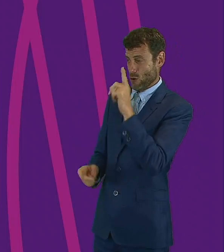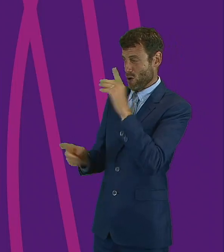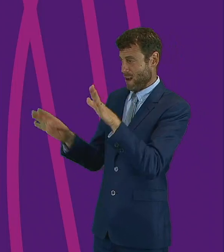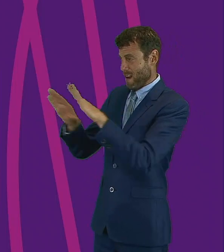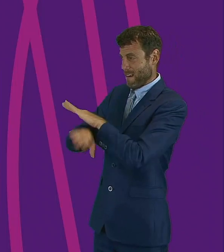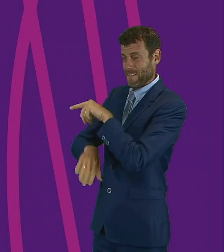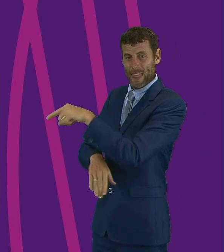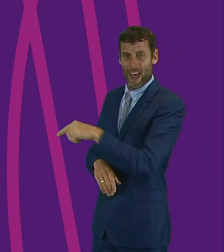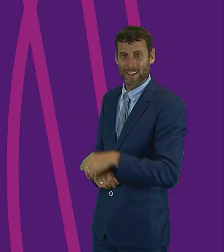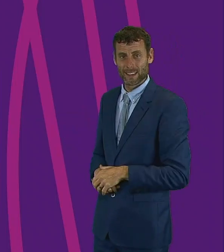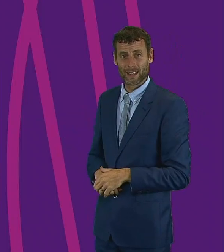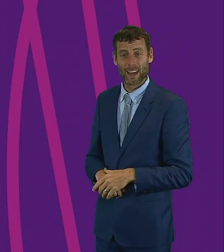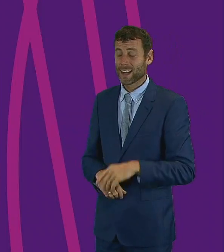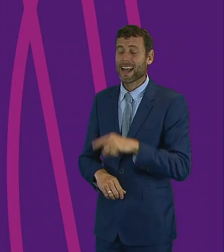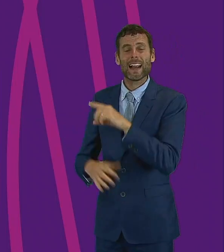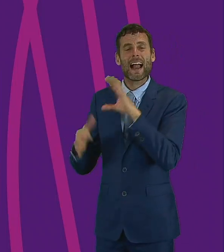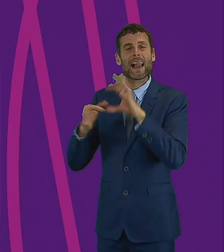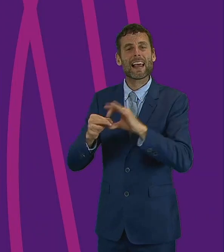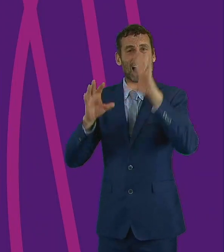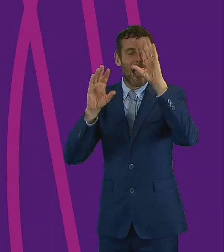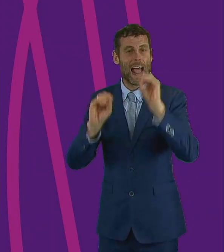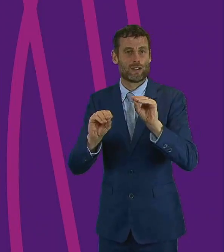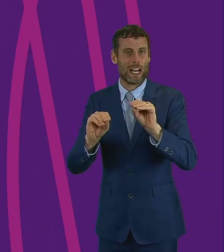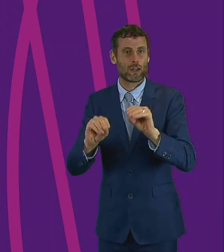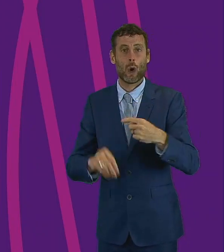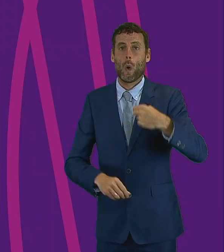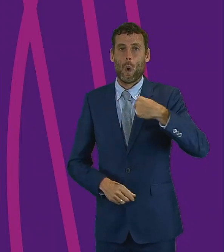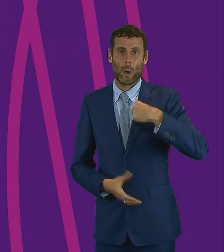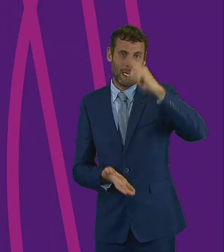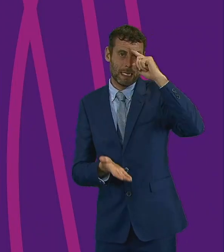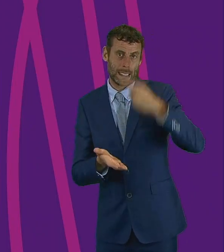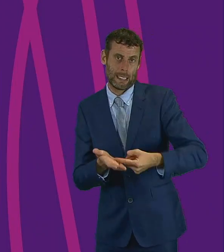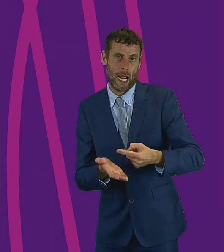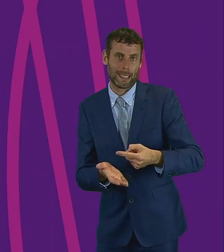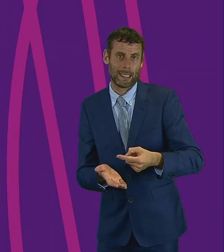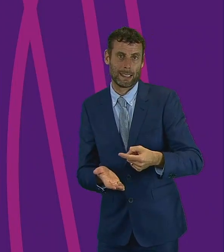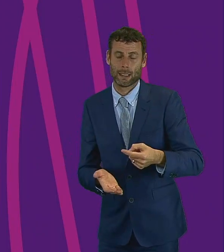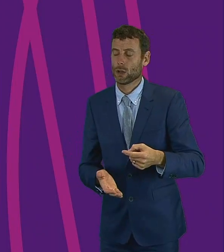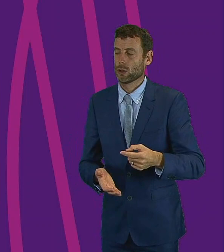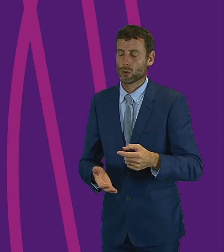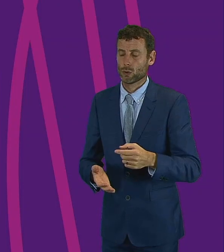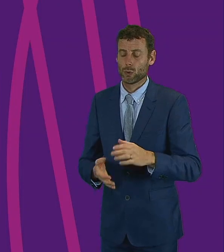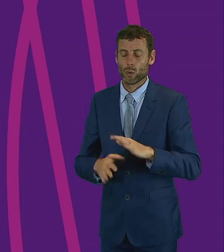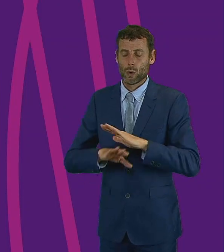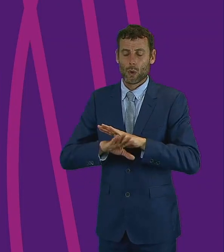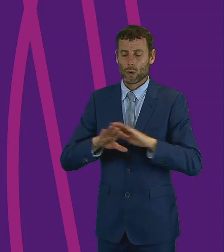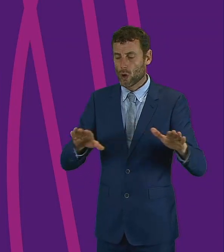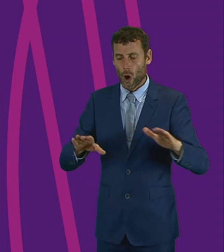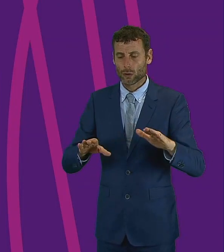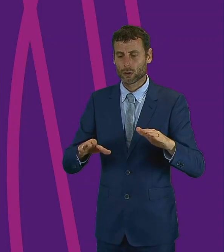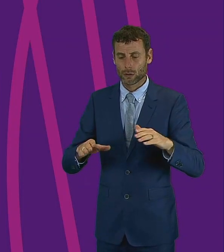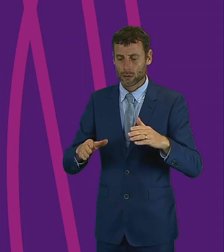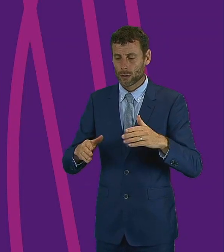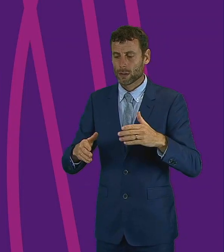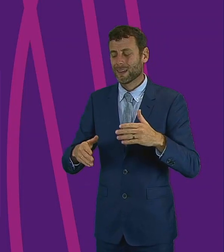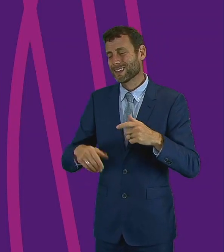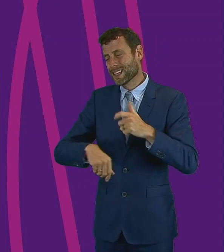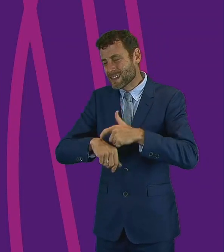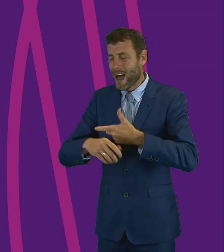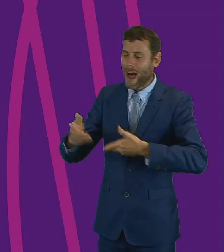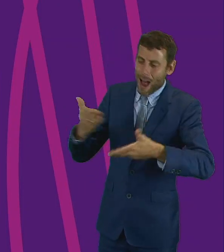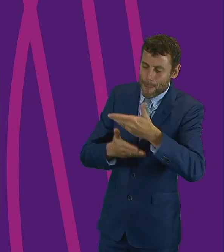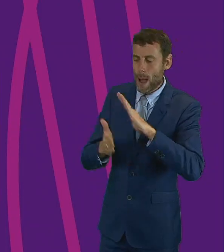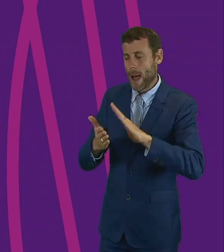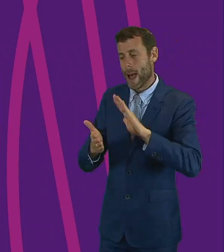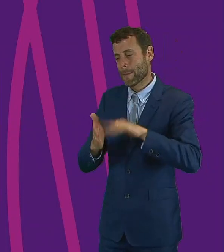issue of education, we decided not to take the time to pass legislation, but to get on and do all of the things that would